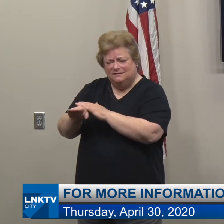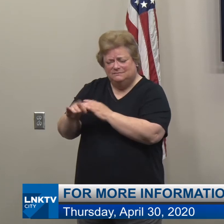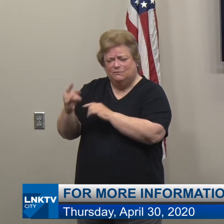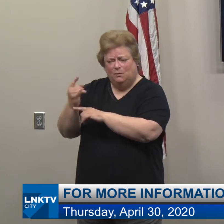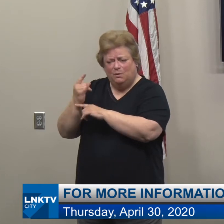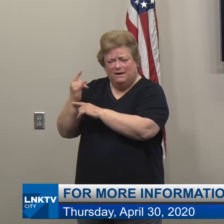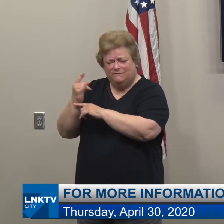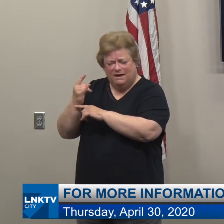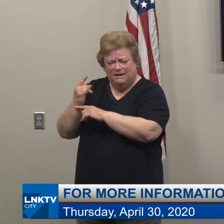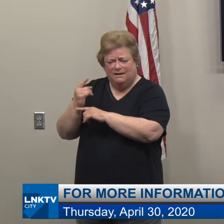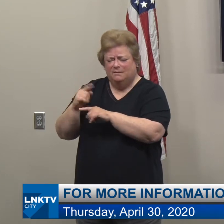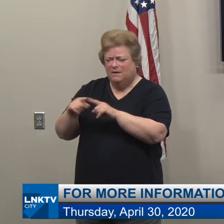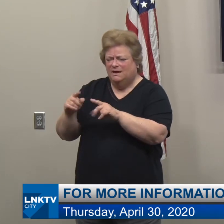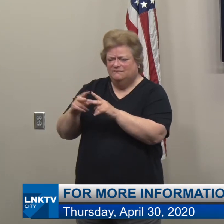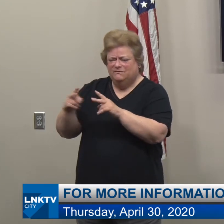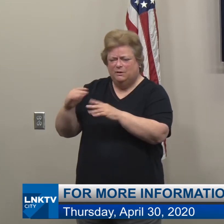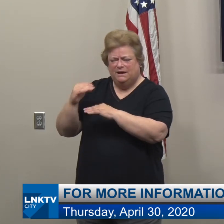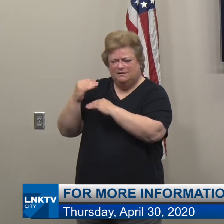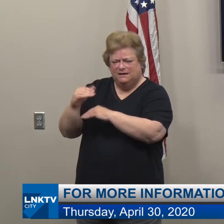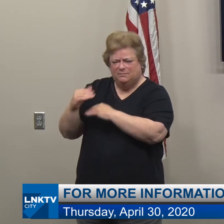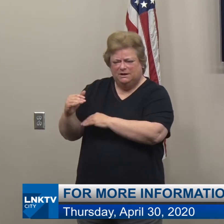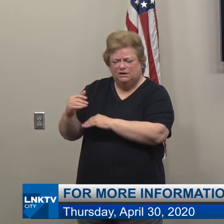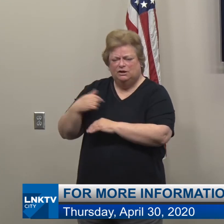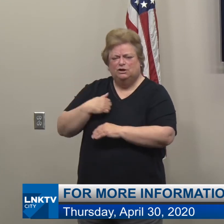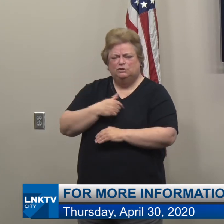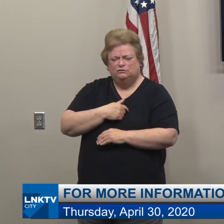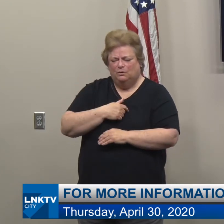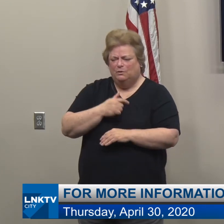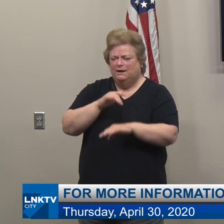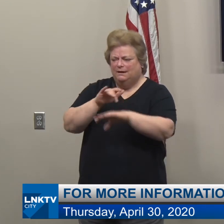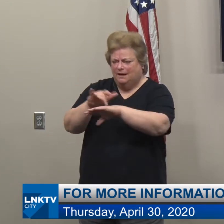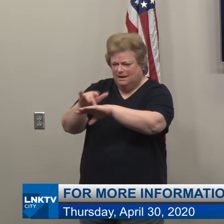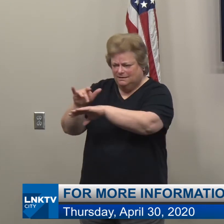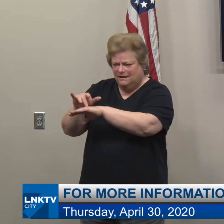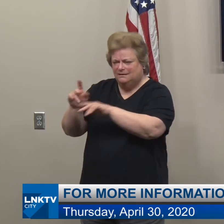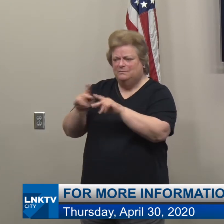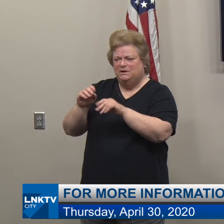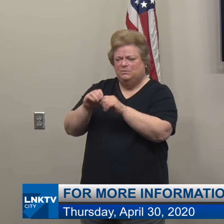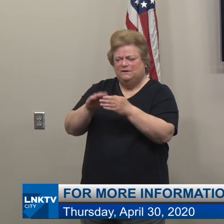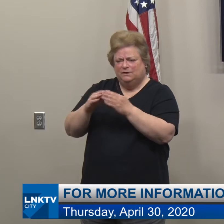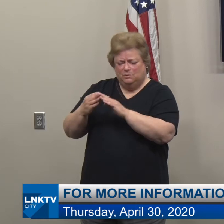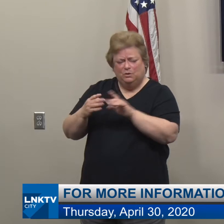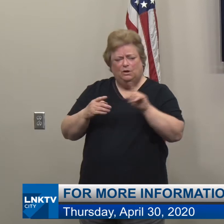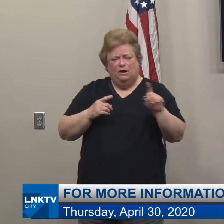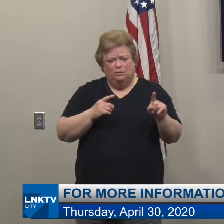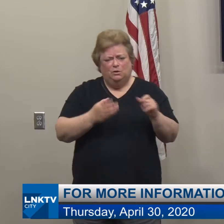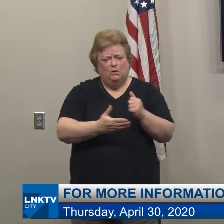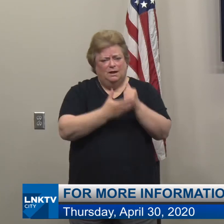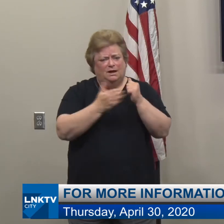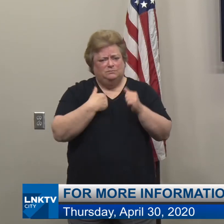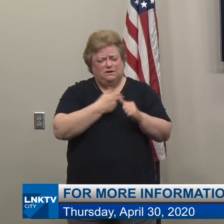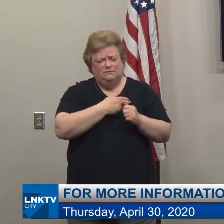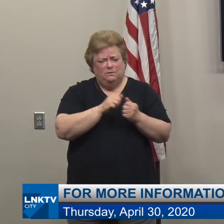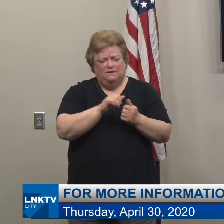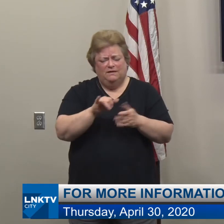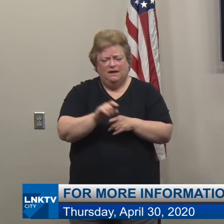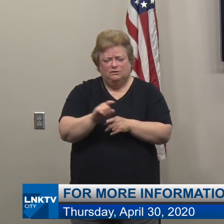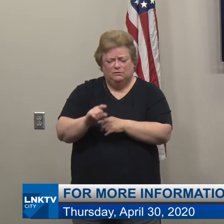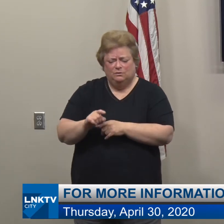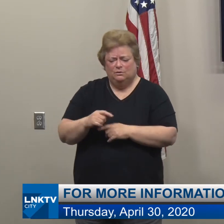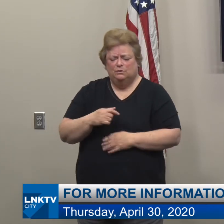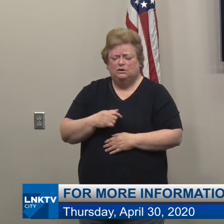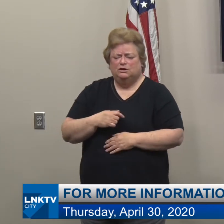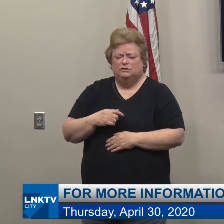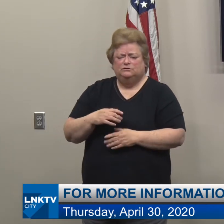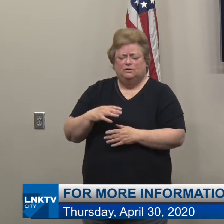most cases. And so we reached out to the community, and you helped us with that as well. And we're very, very proud to say that, in